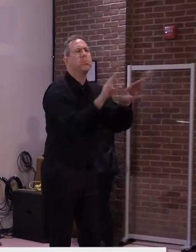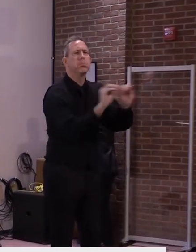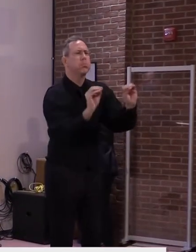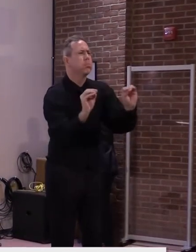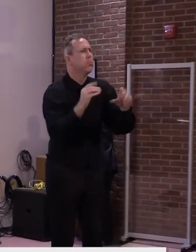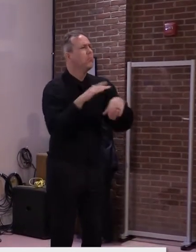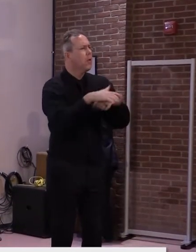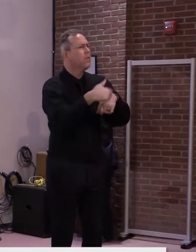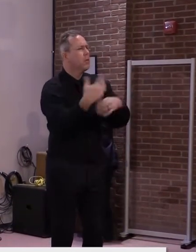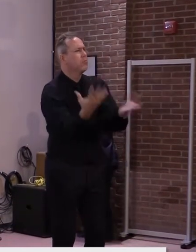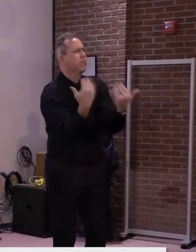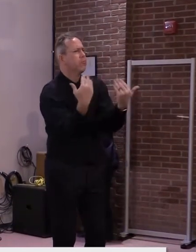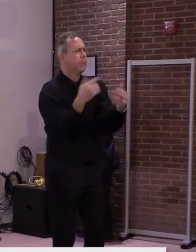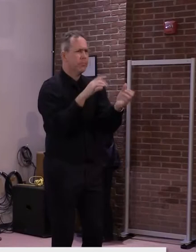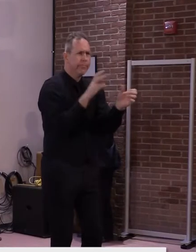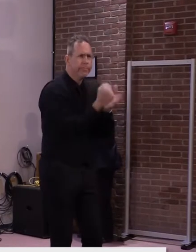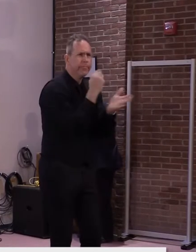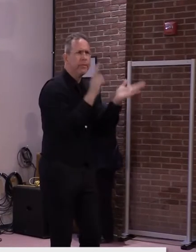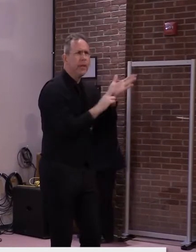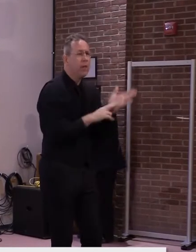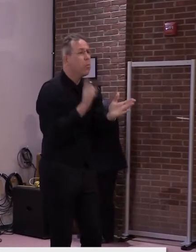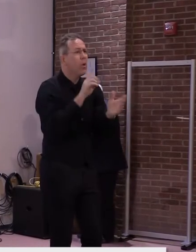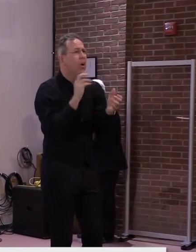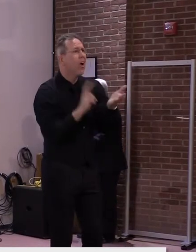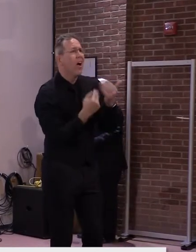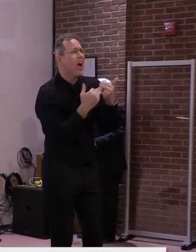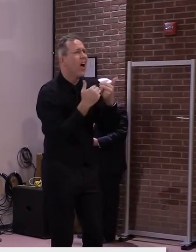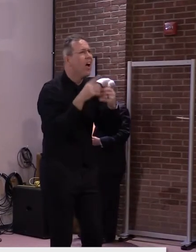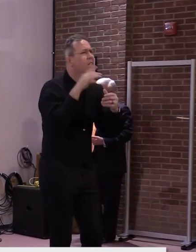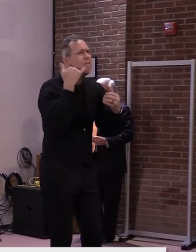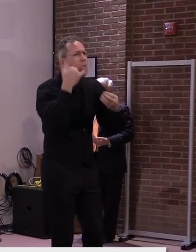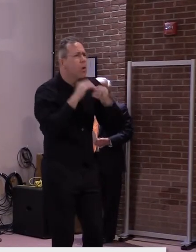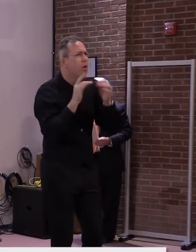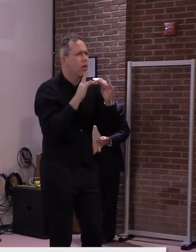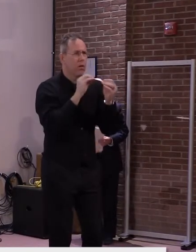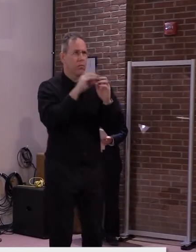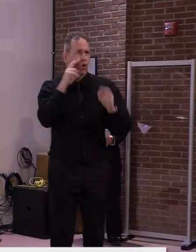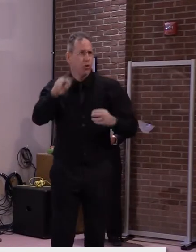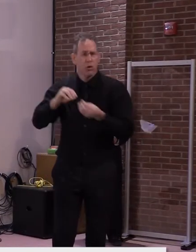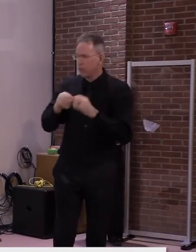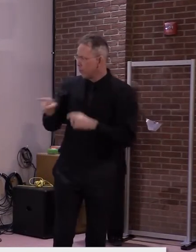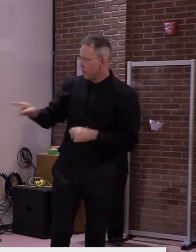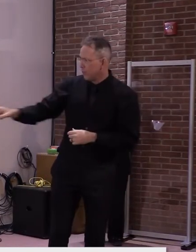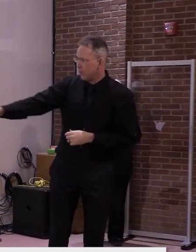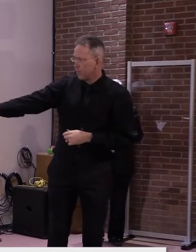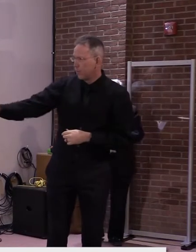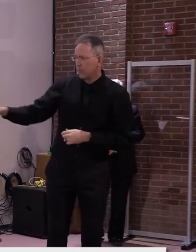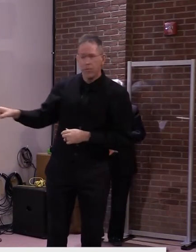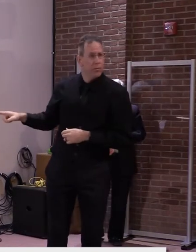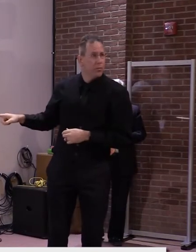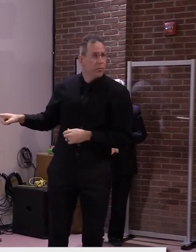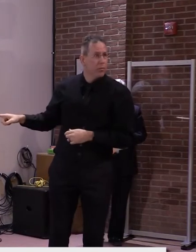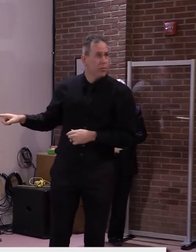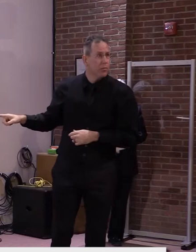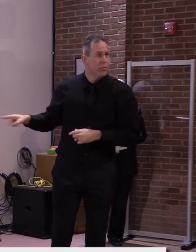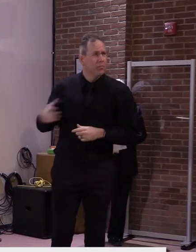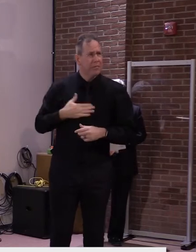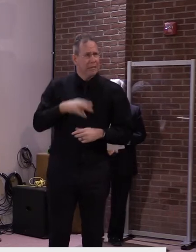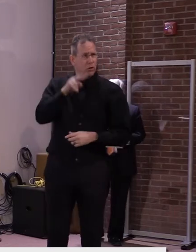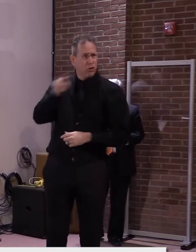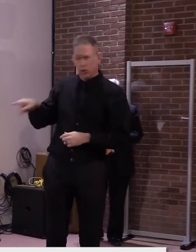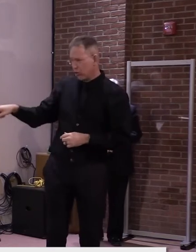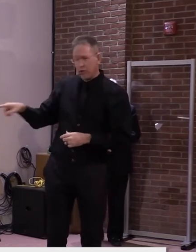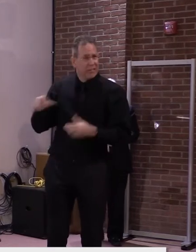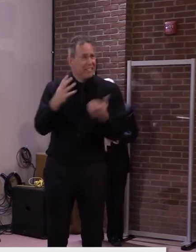website and phone number will be up on the screen behind me, and we'll leave it up during the briefing so that you